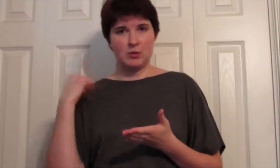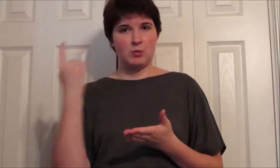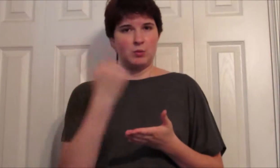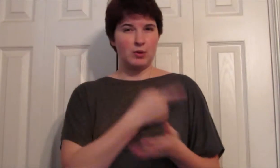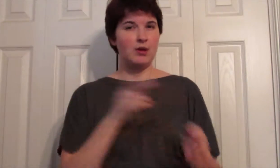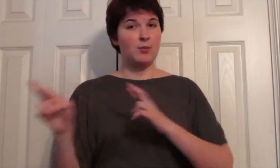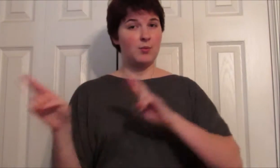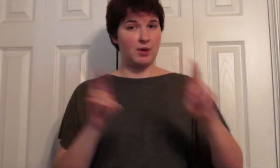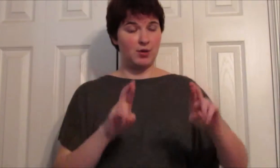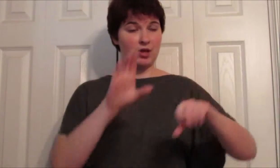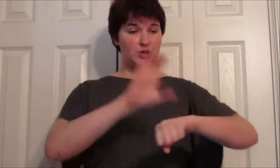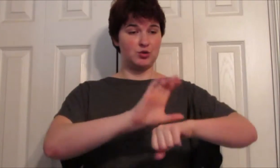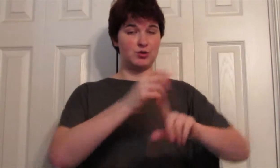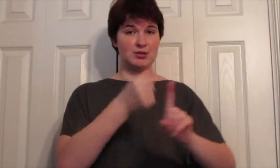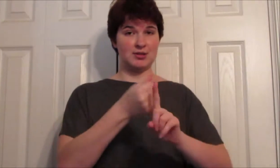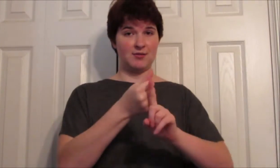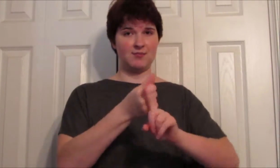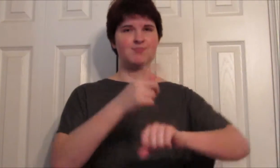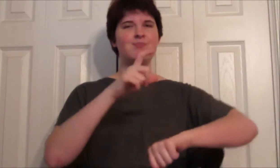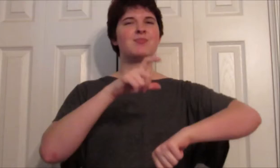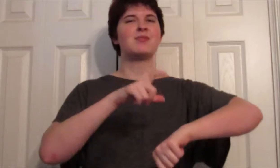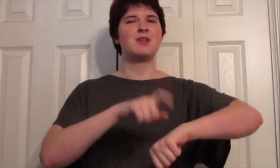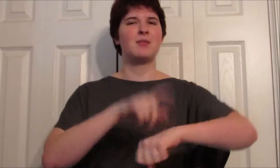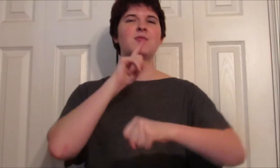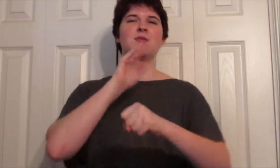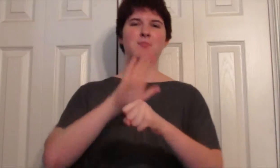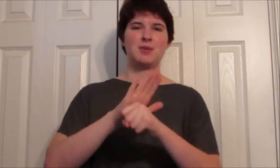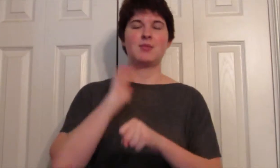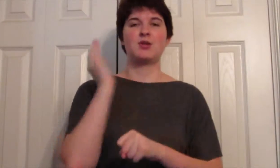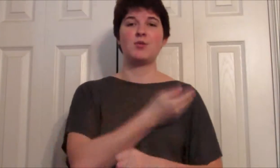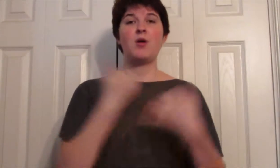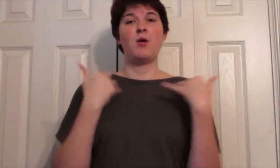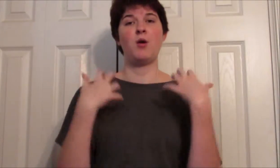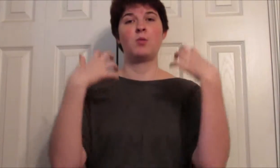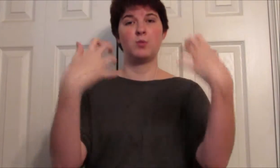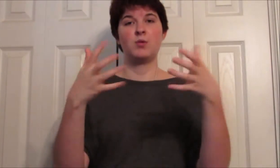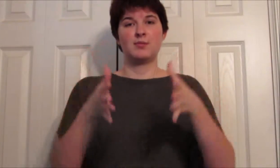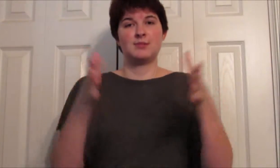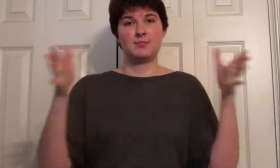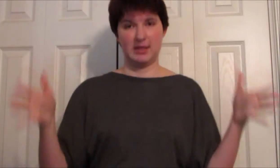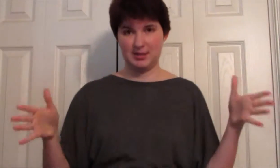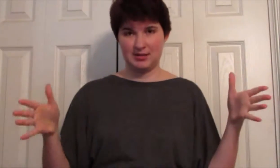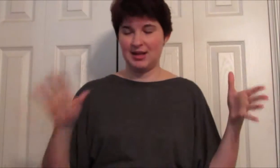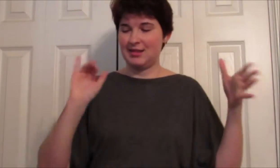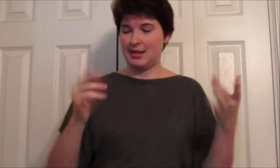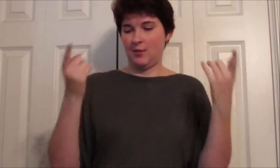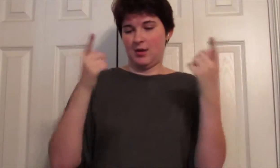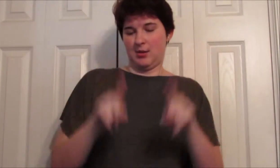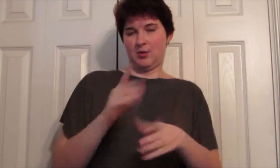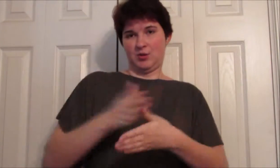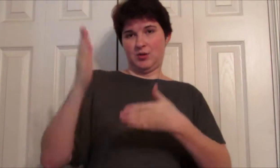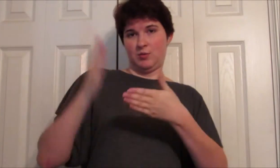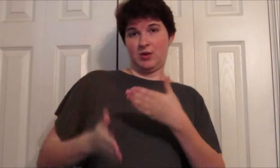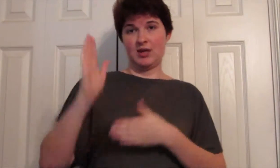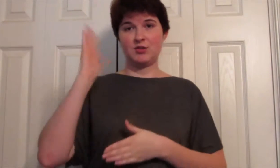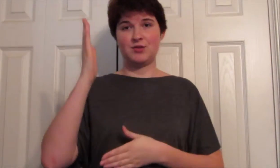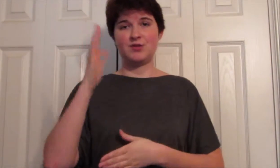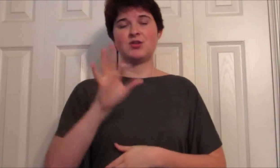are preparing as a church for our time of commitment to our auditorium expansion. That will happen during weekend services on